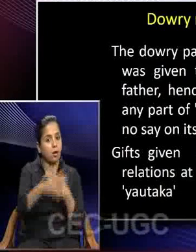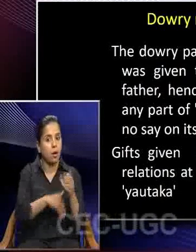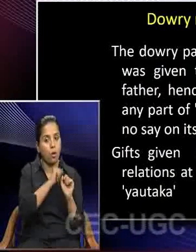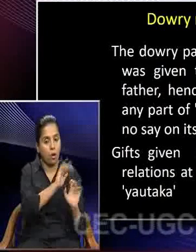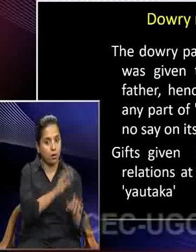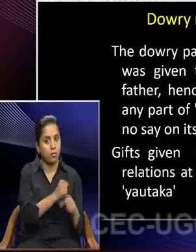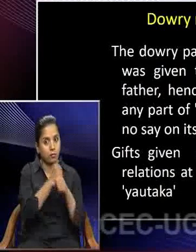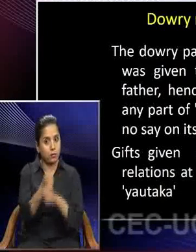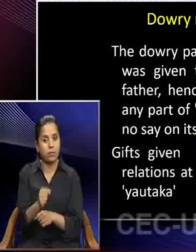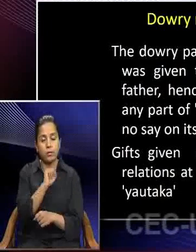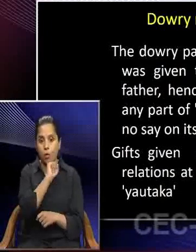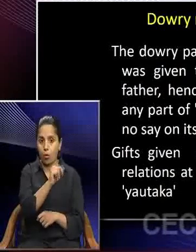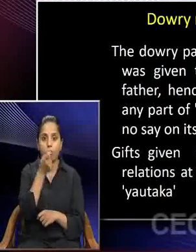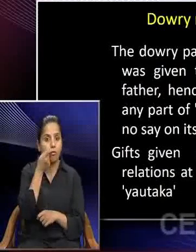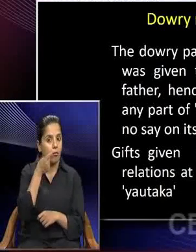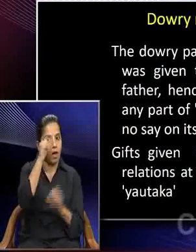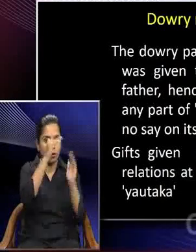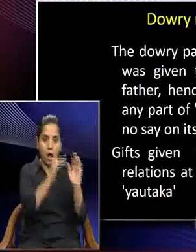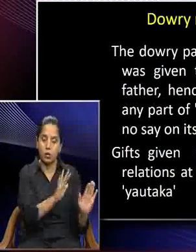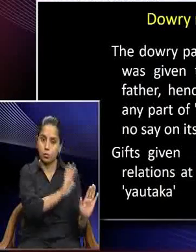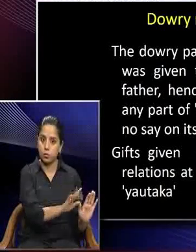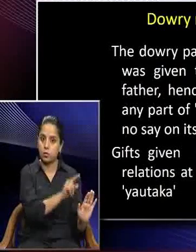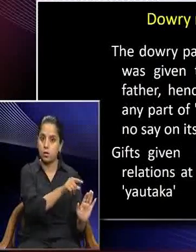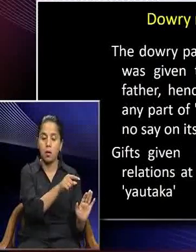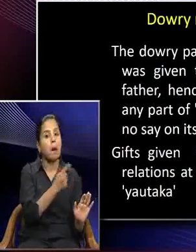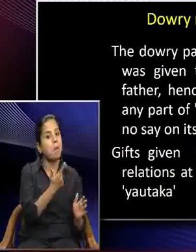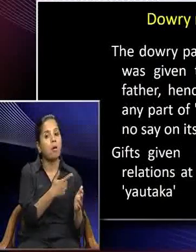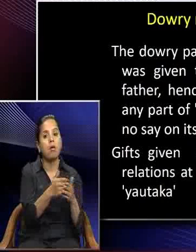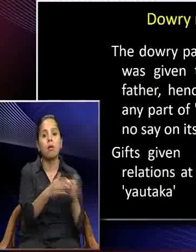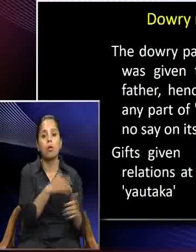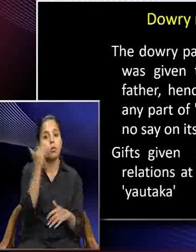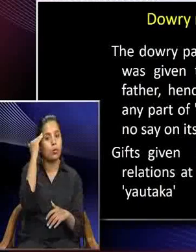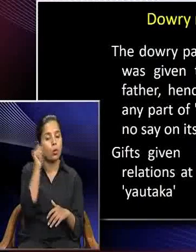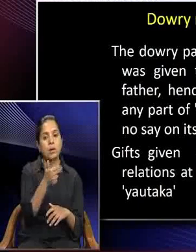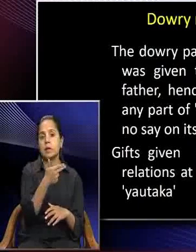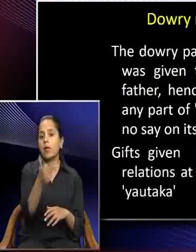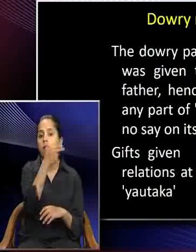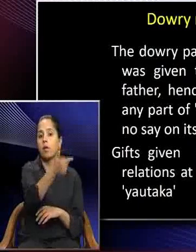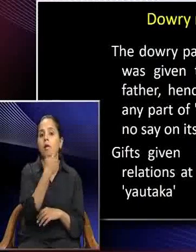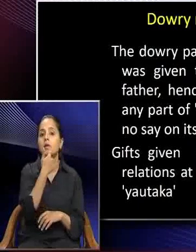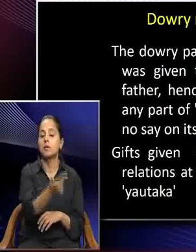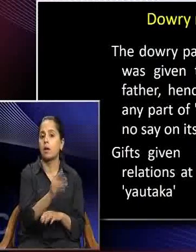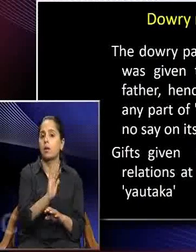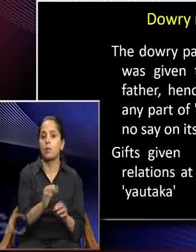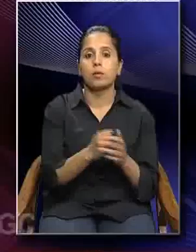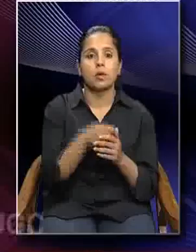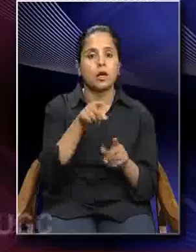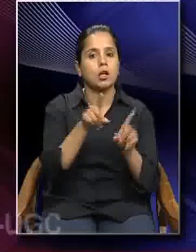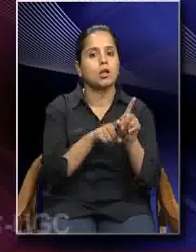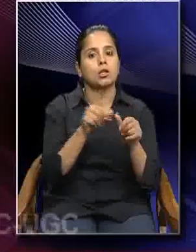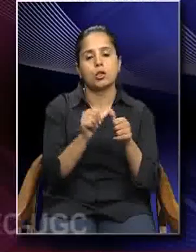relations at her parents' house were, however, known by a different term, that was